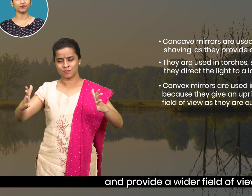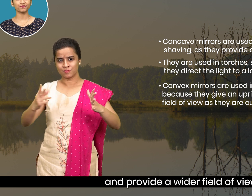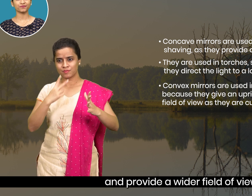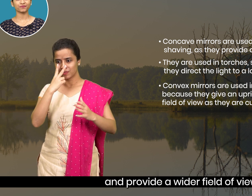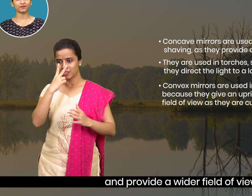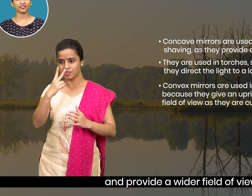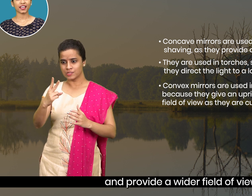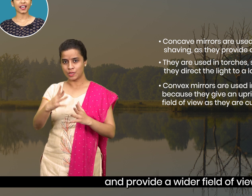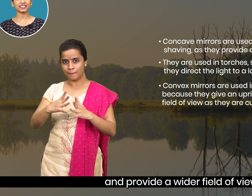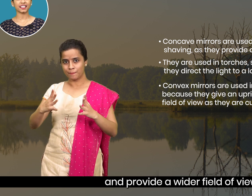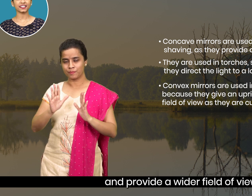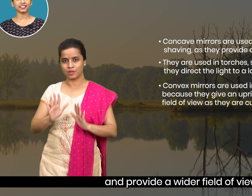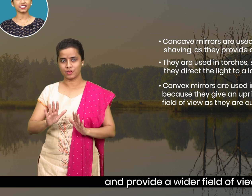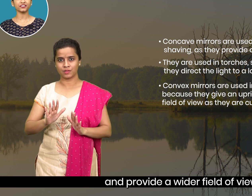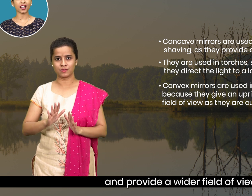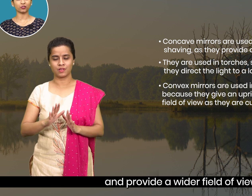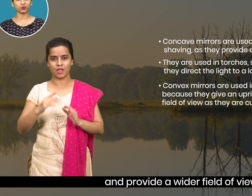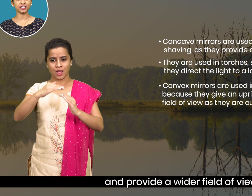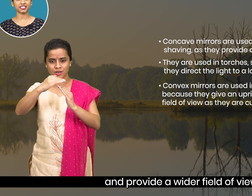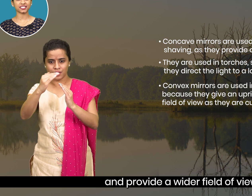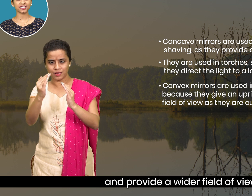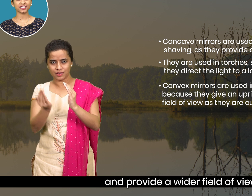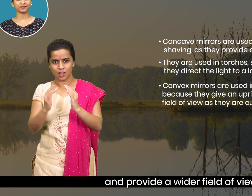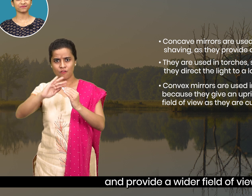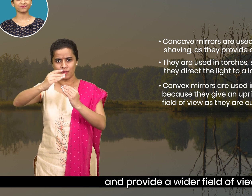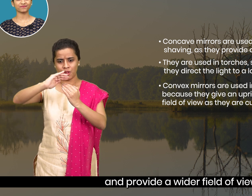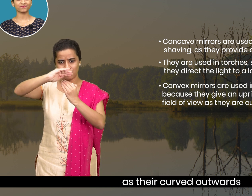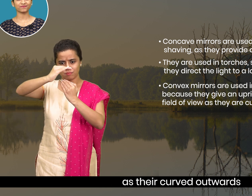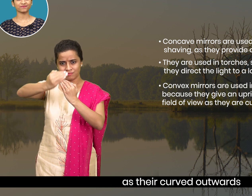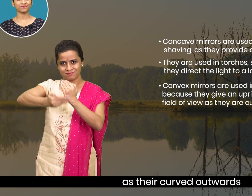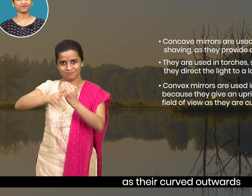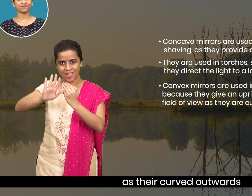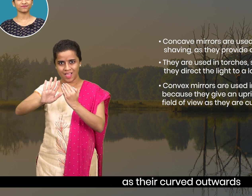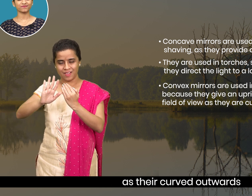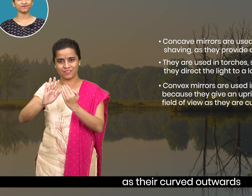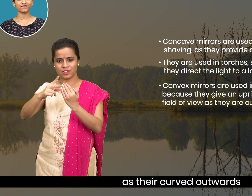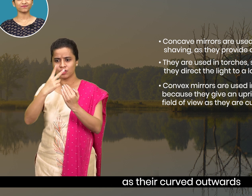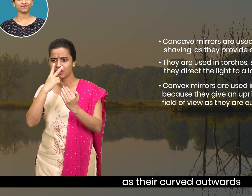view as they are curved outwards.